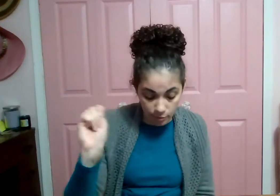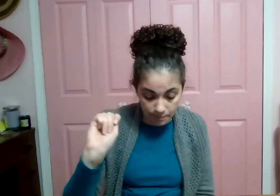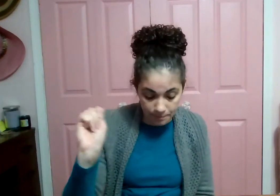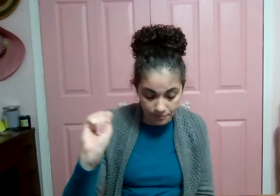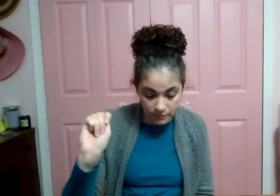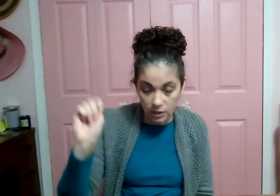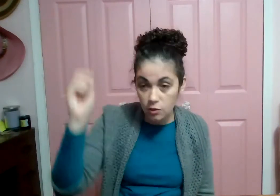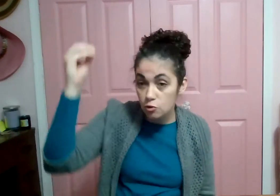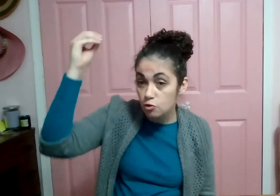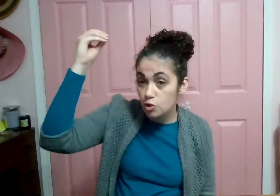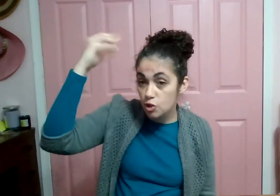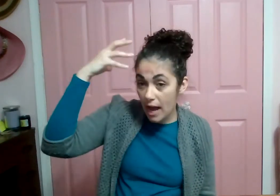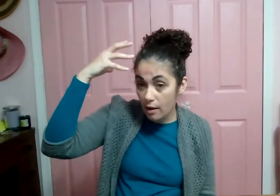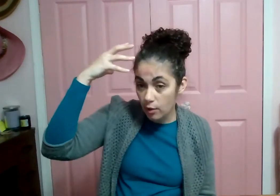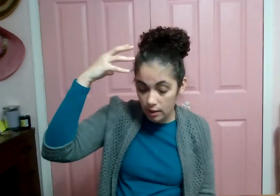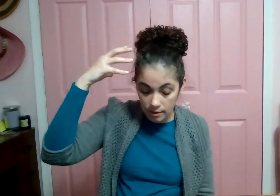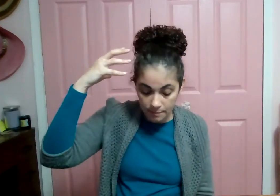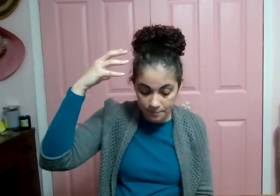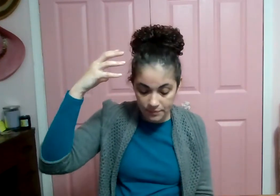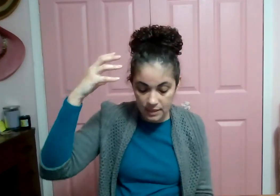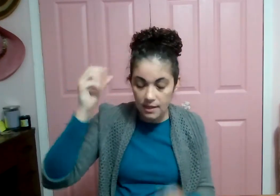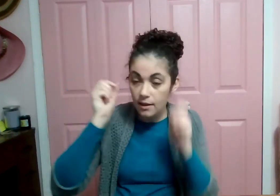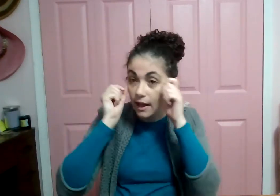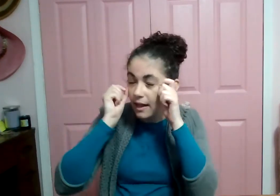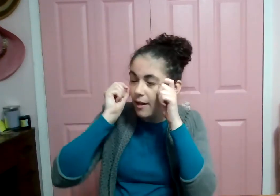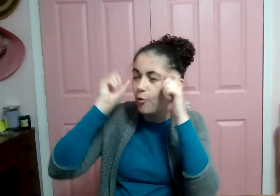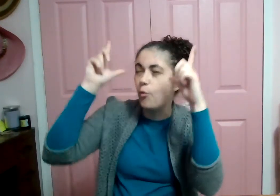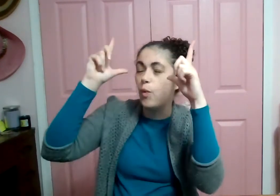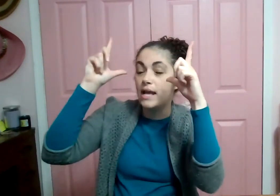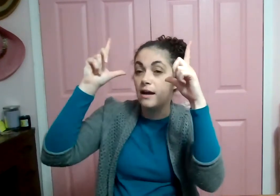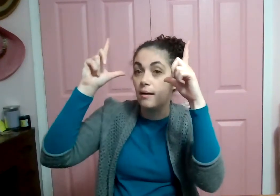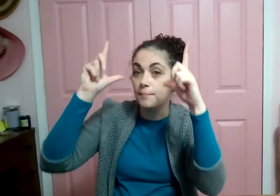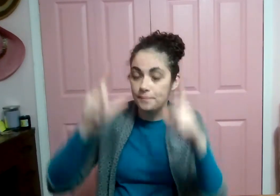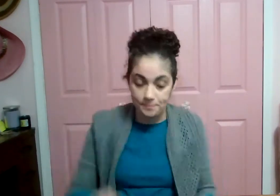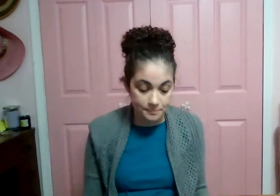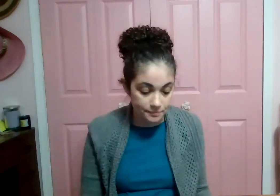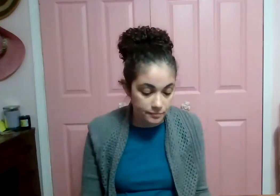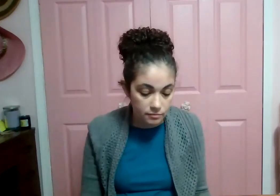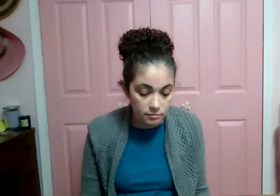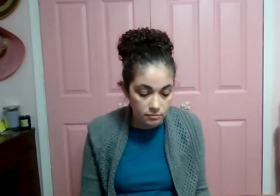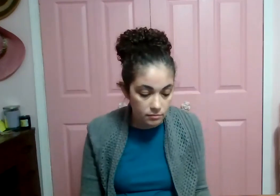bathroom, shower, wake up.